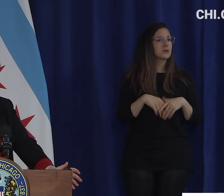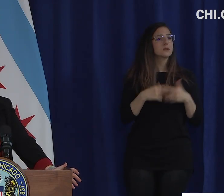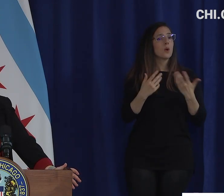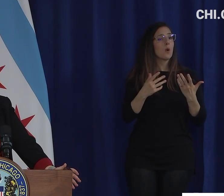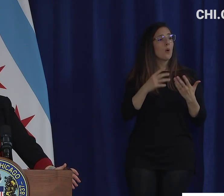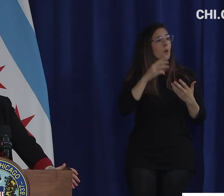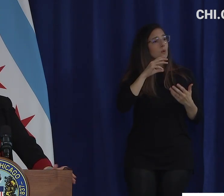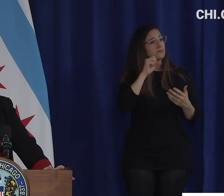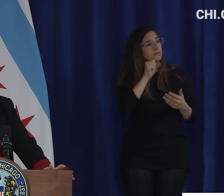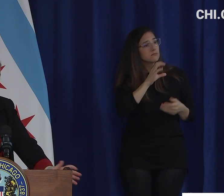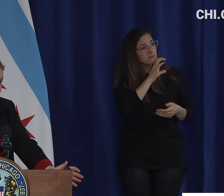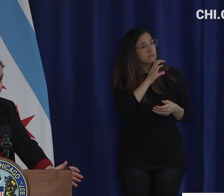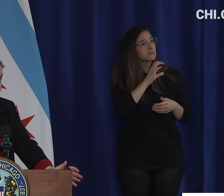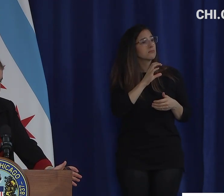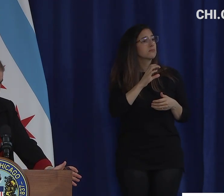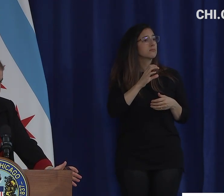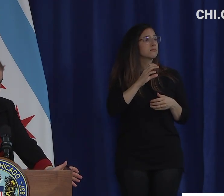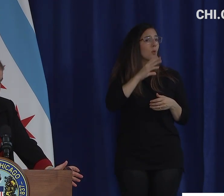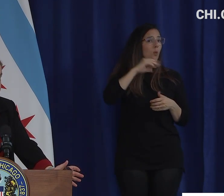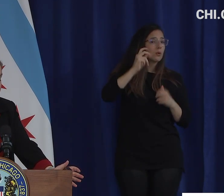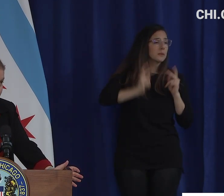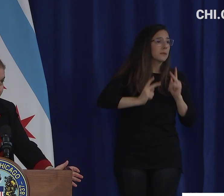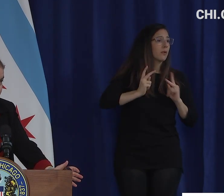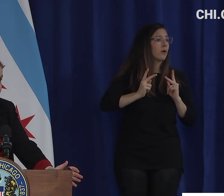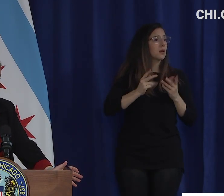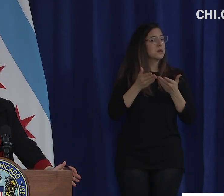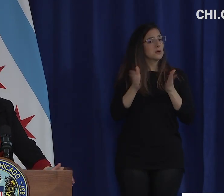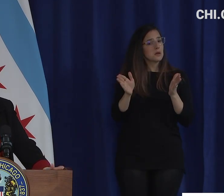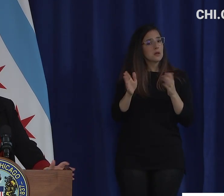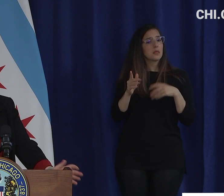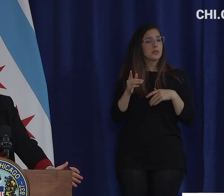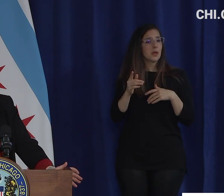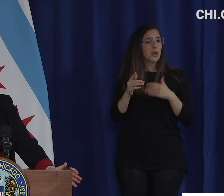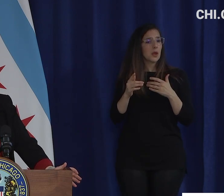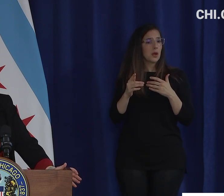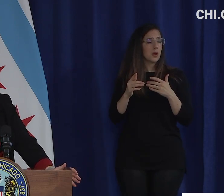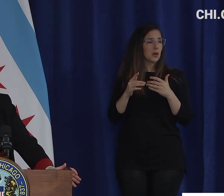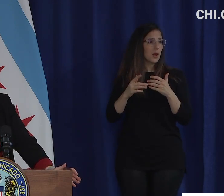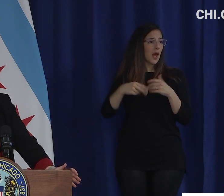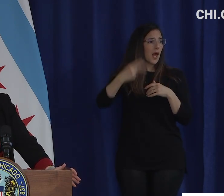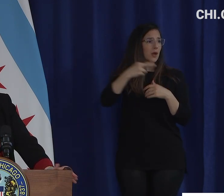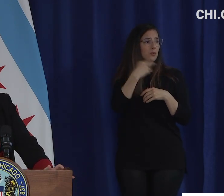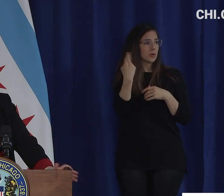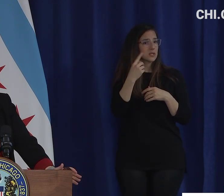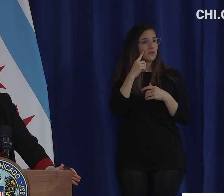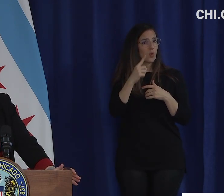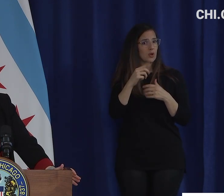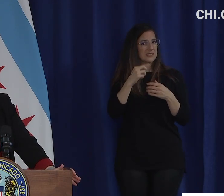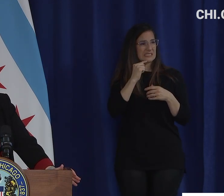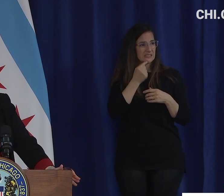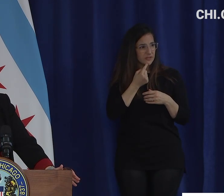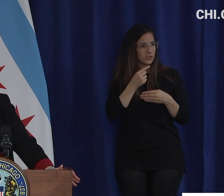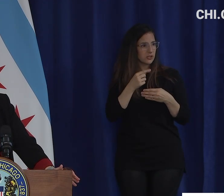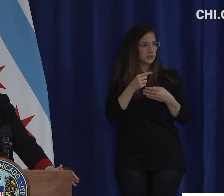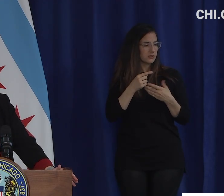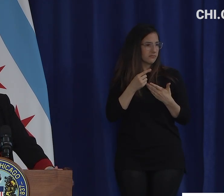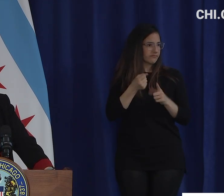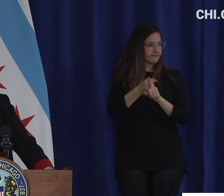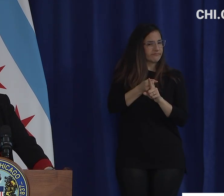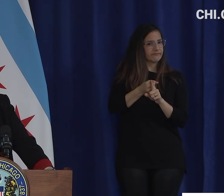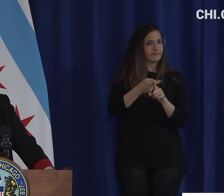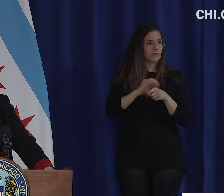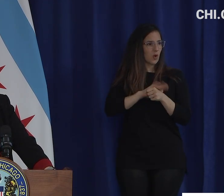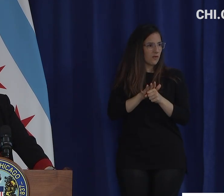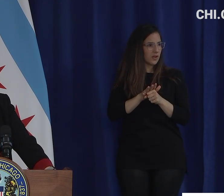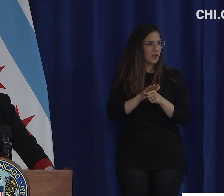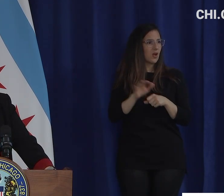people broadly are at higher risk for severe outcomes from COVID, are also more likely to have those underlying conditions that put them at severe risk